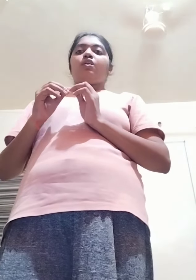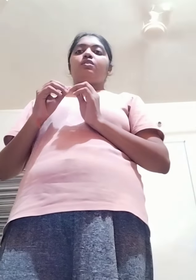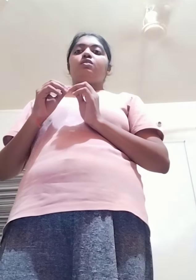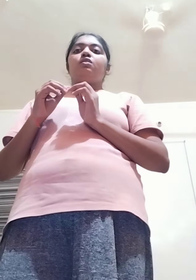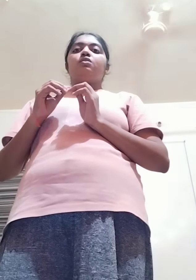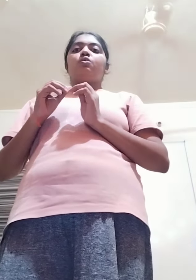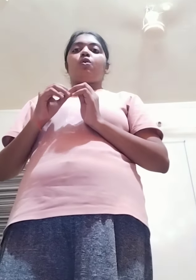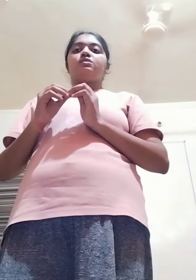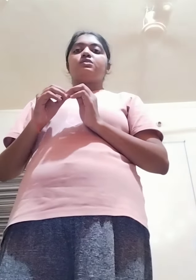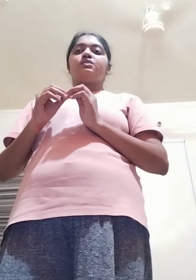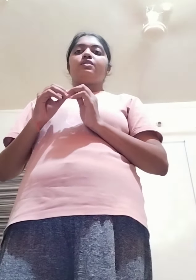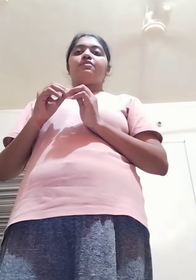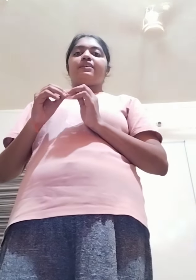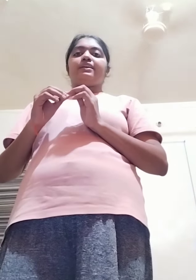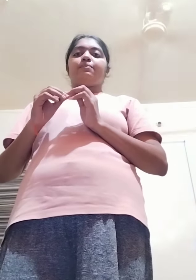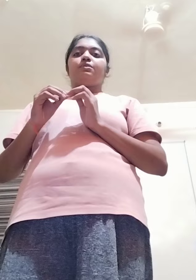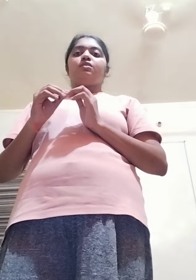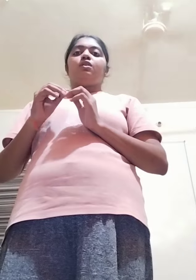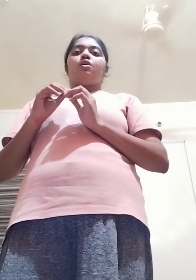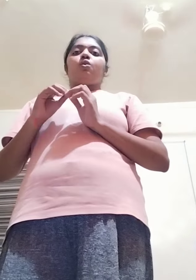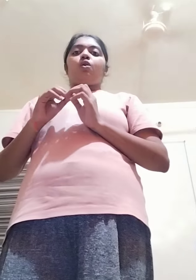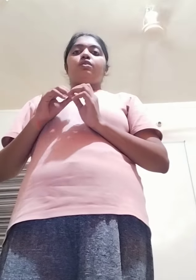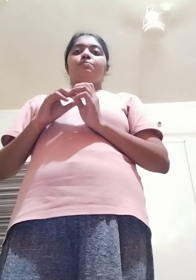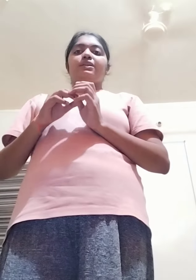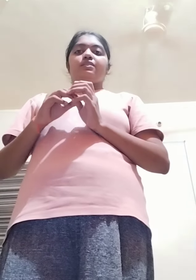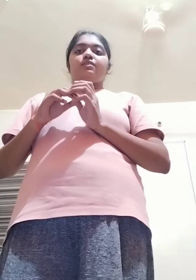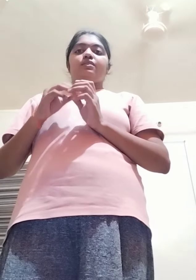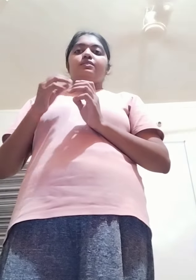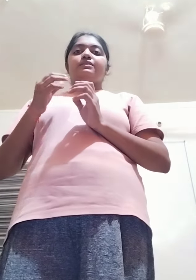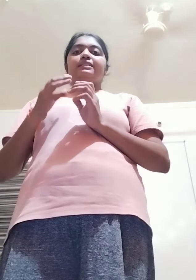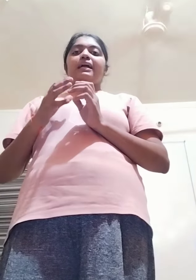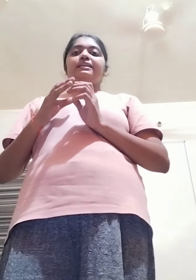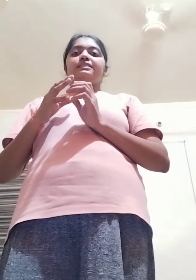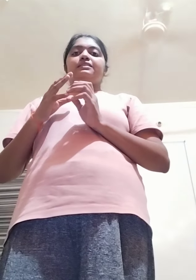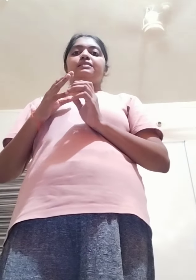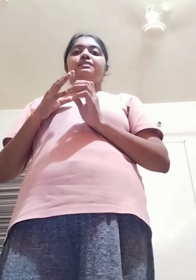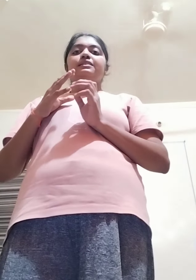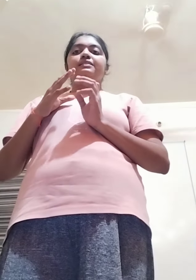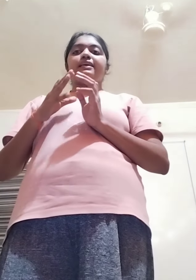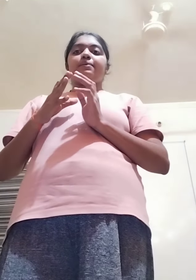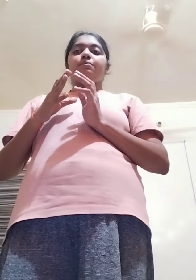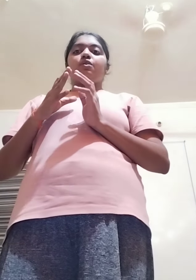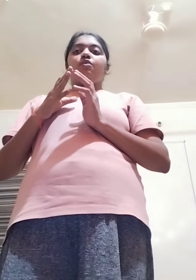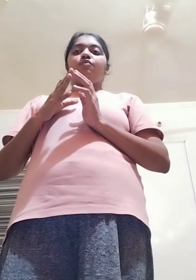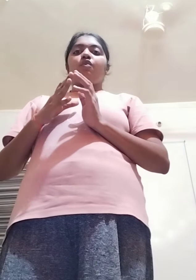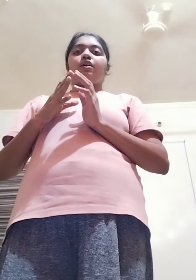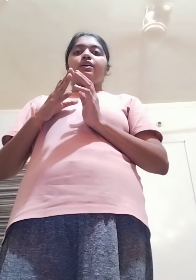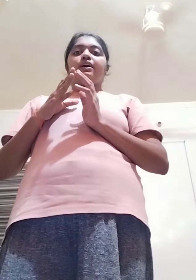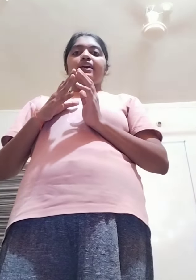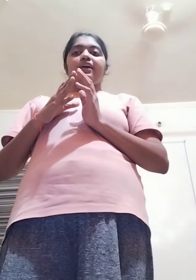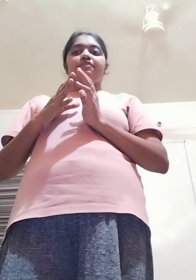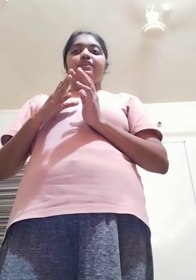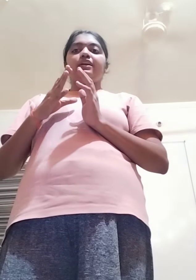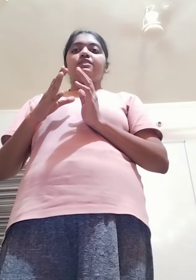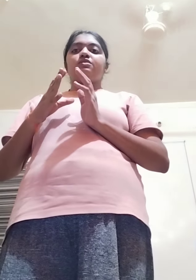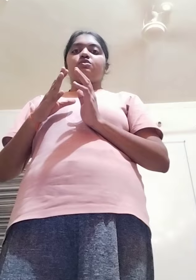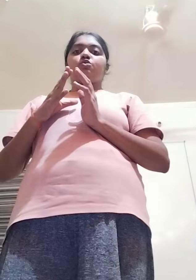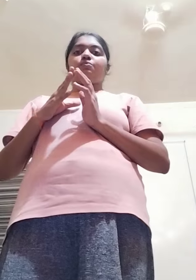a constant variable or a method that is the same for every instance of the